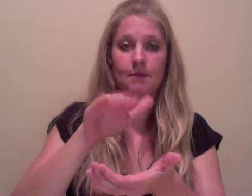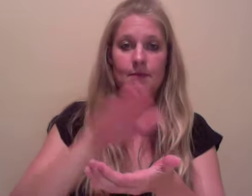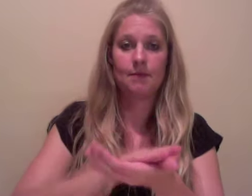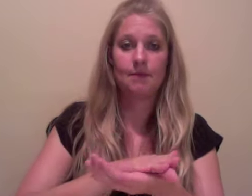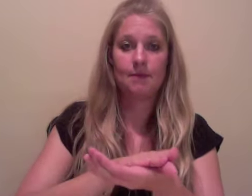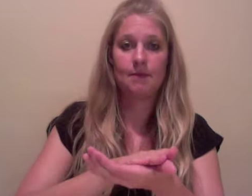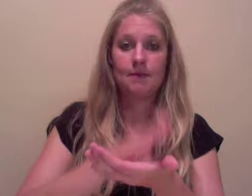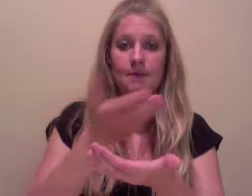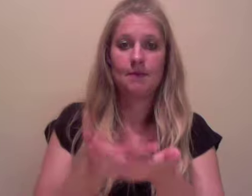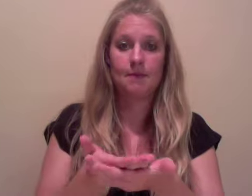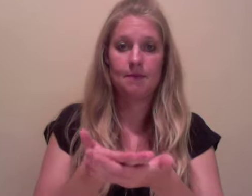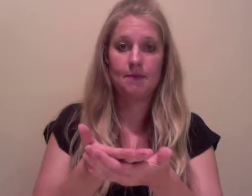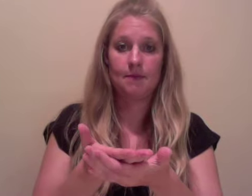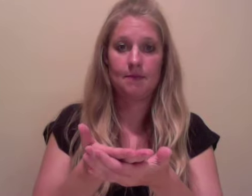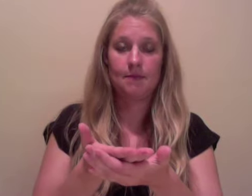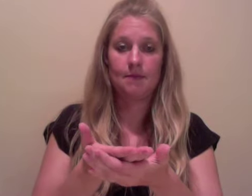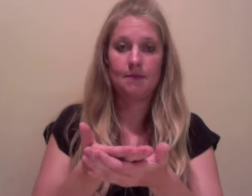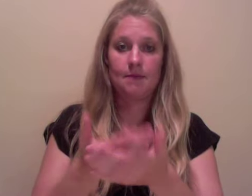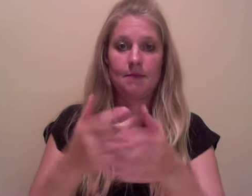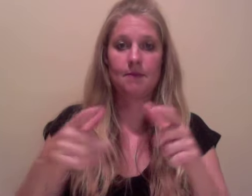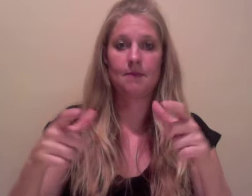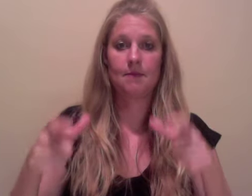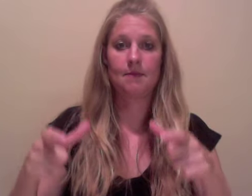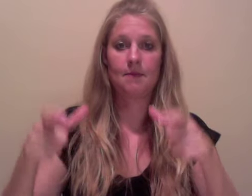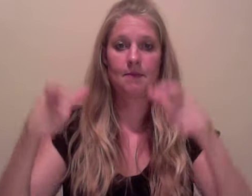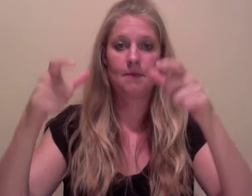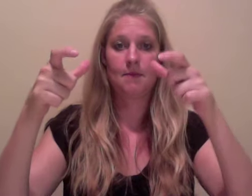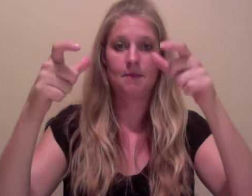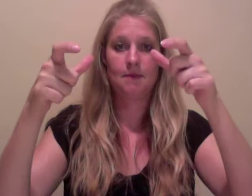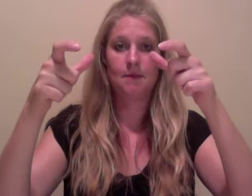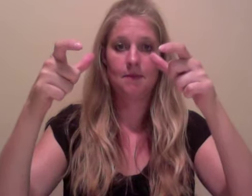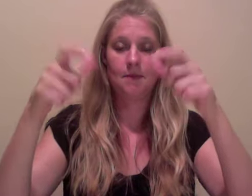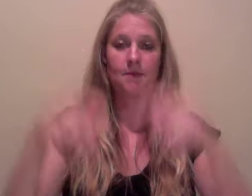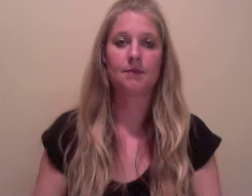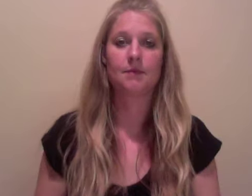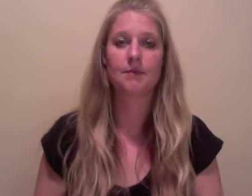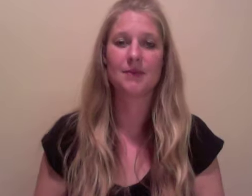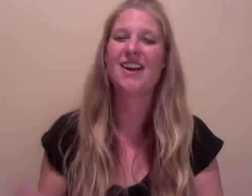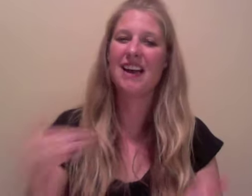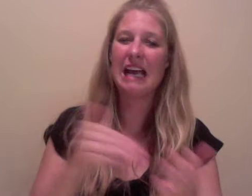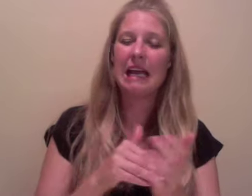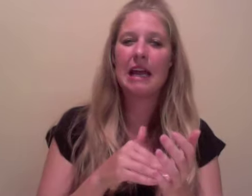So your left hand or your non-dominant hand stays flat, and your dominant hand goes from palm